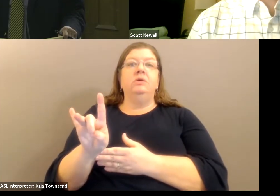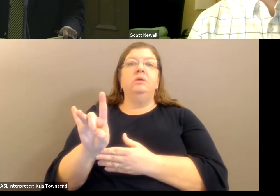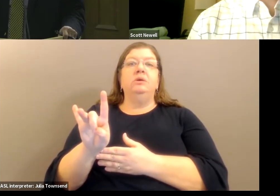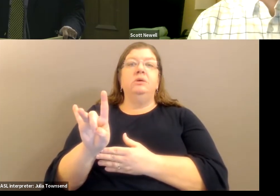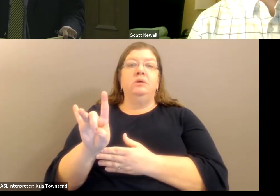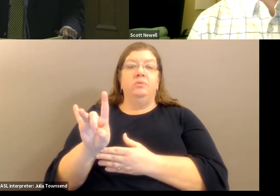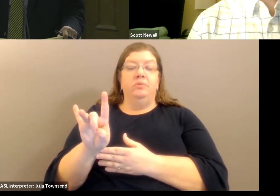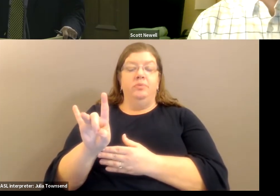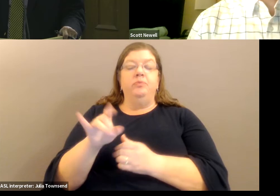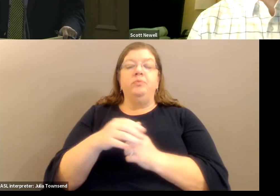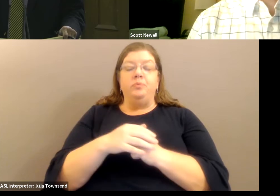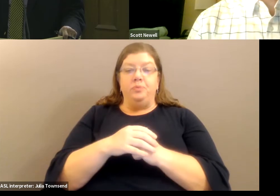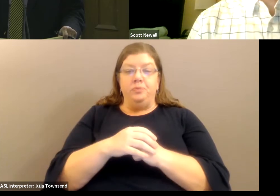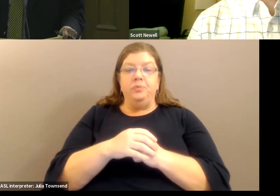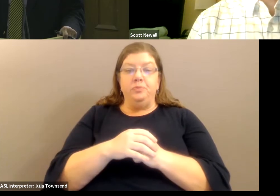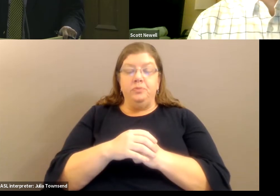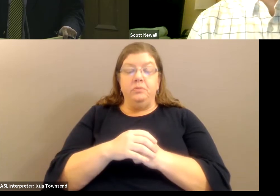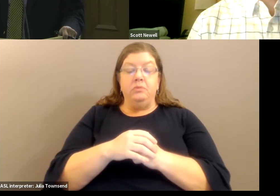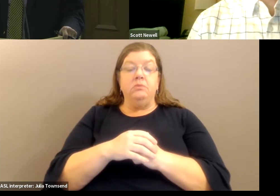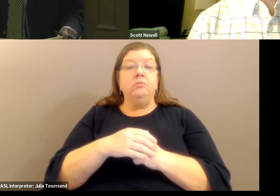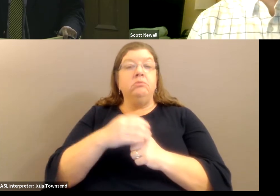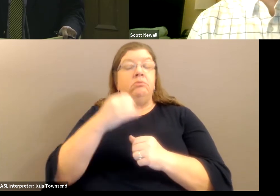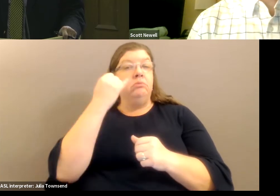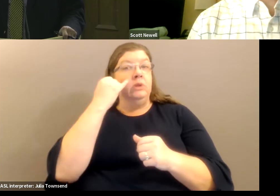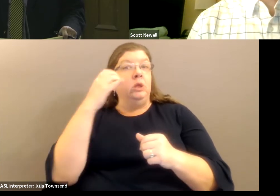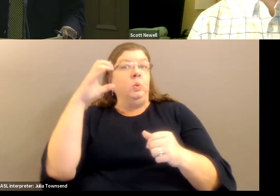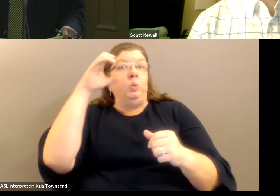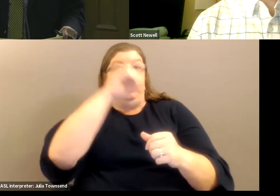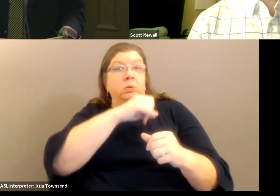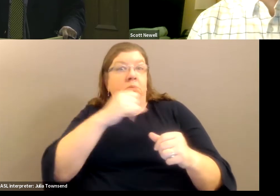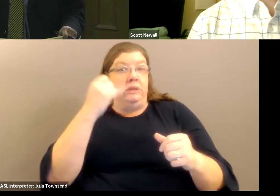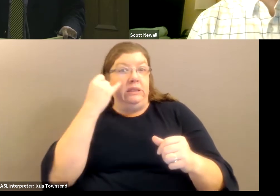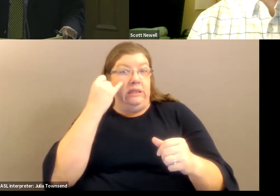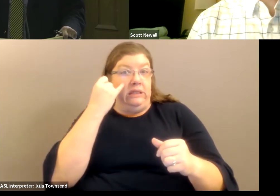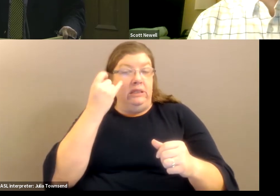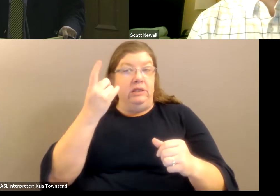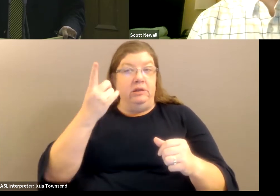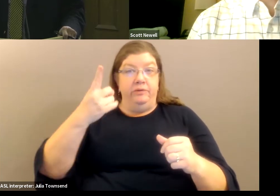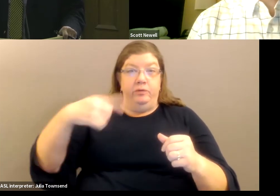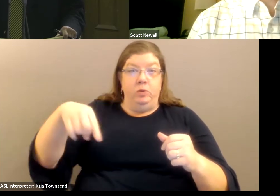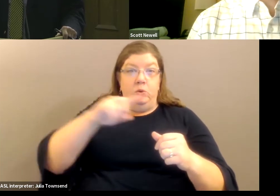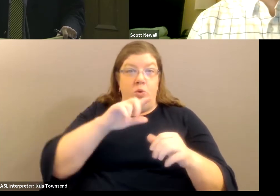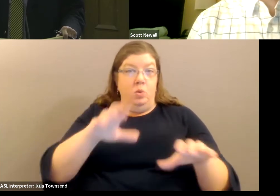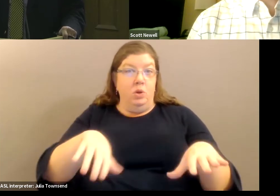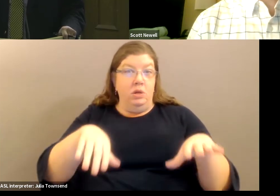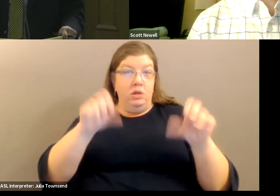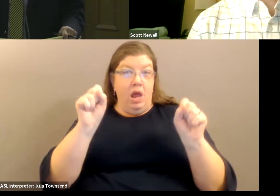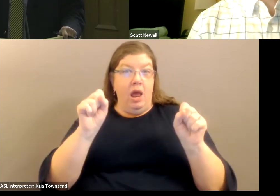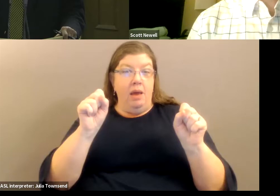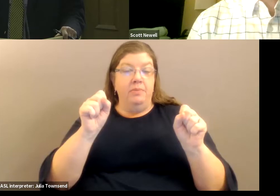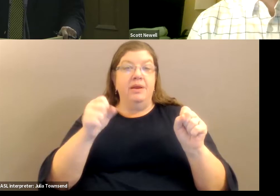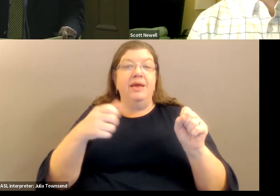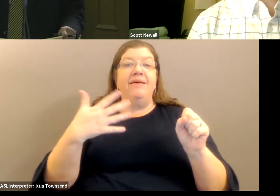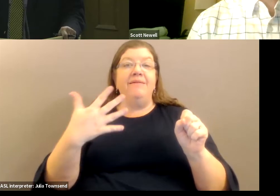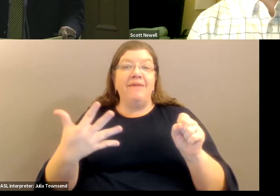Okay, and assuming that you adopt a